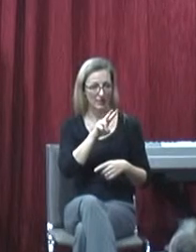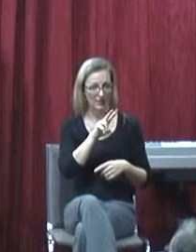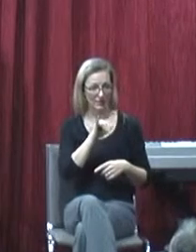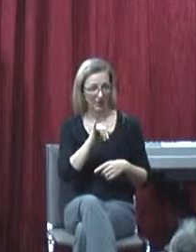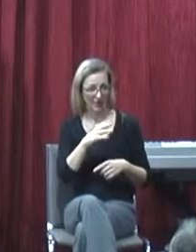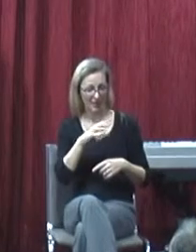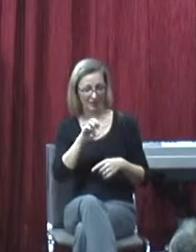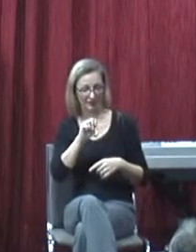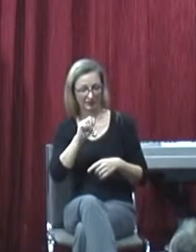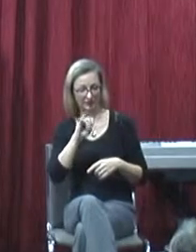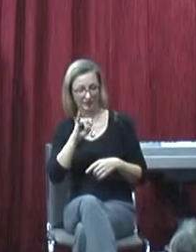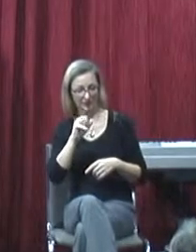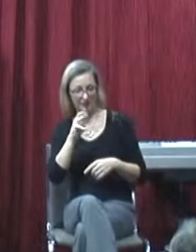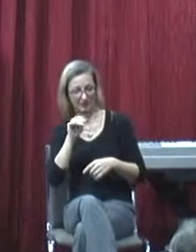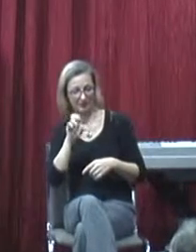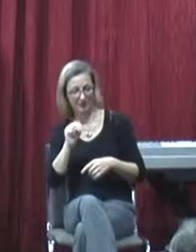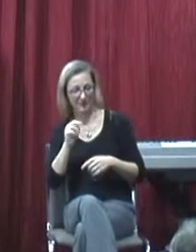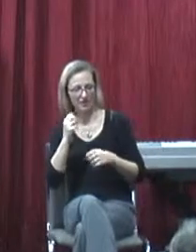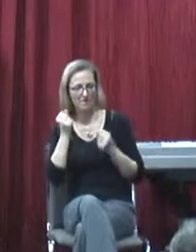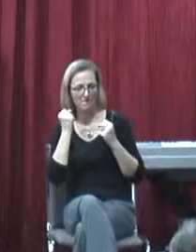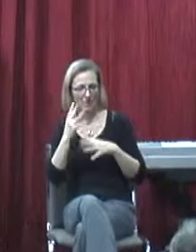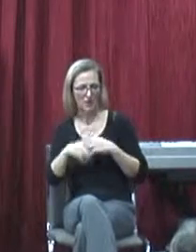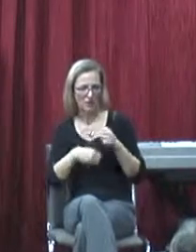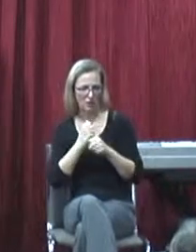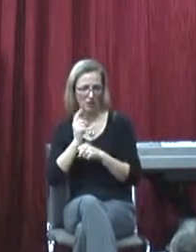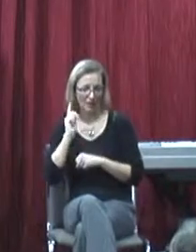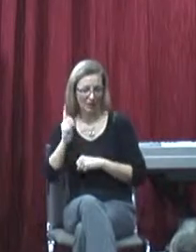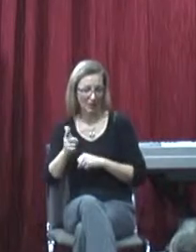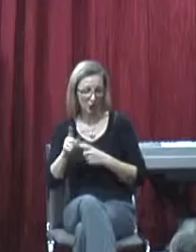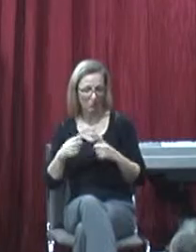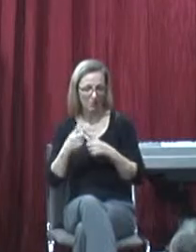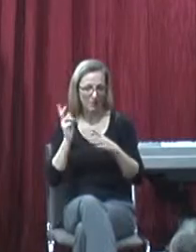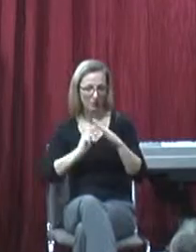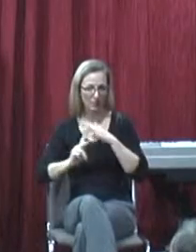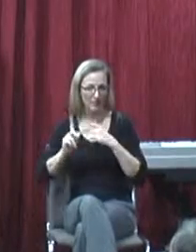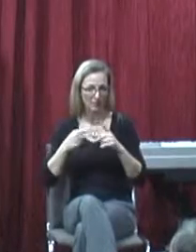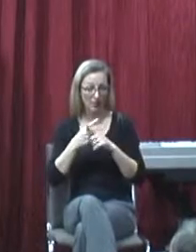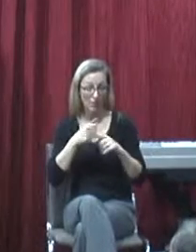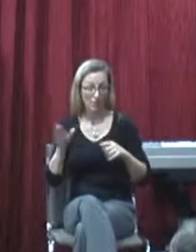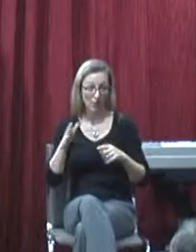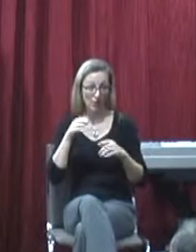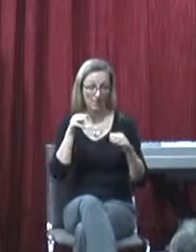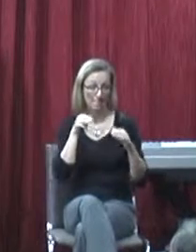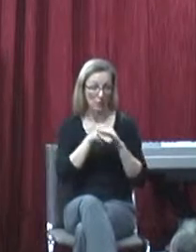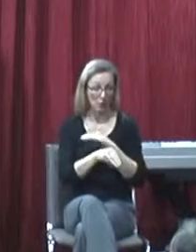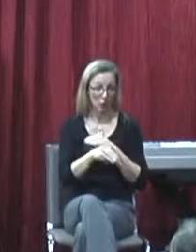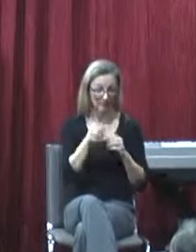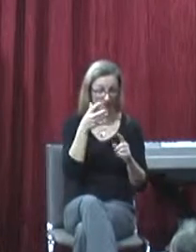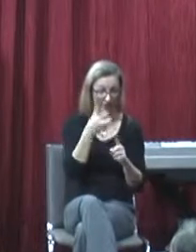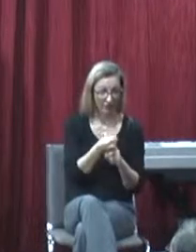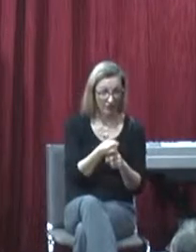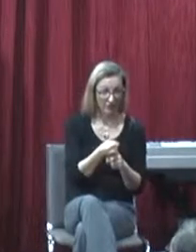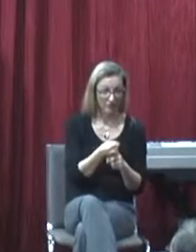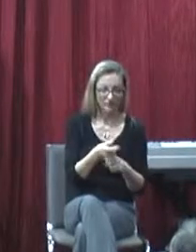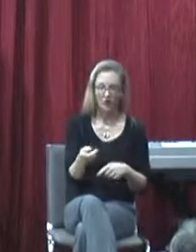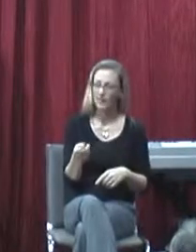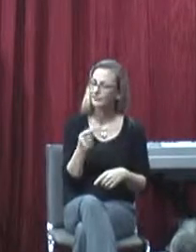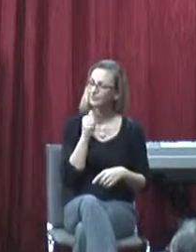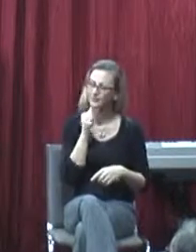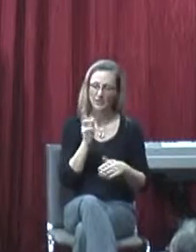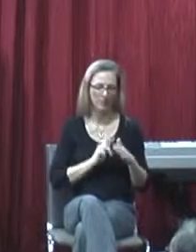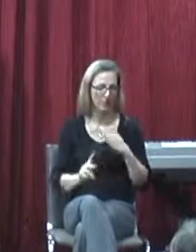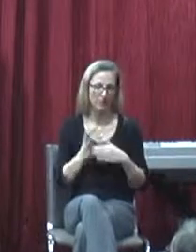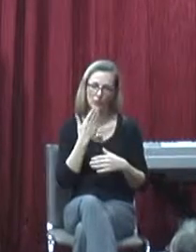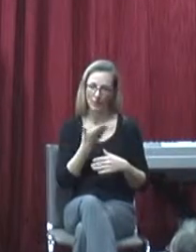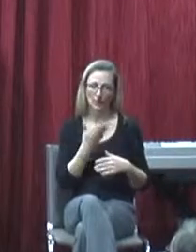his deathbed when he prophesied about their murderous attack. And he said, you know, he didn't prophesy good things